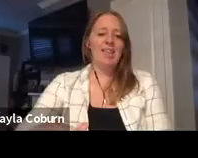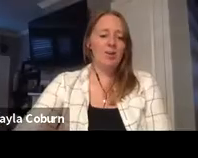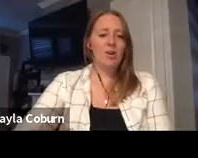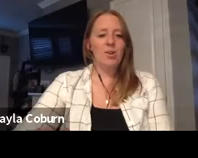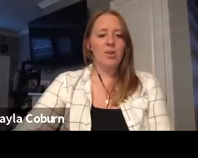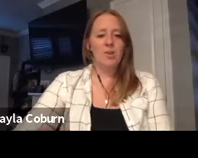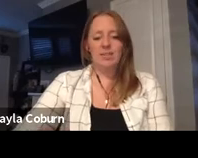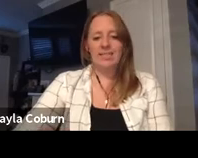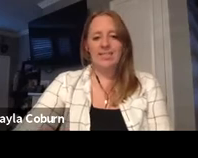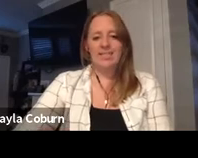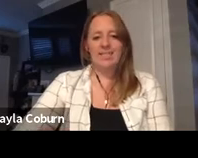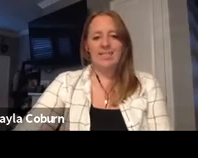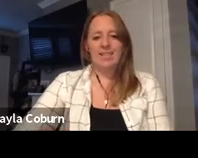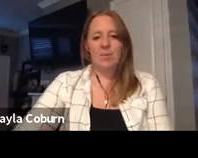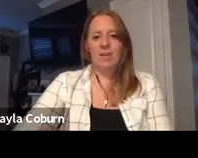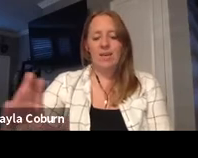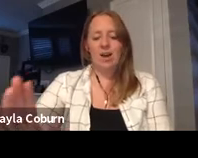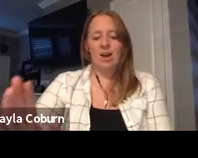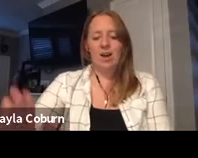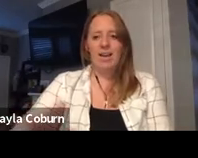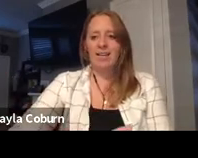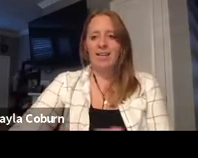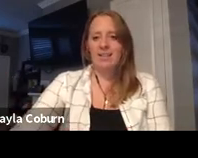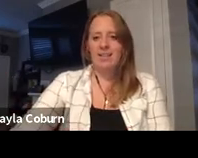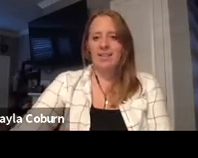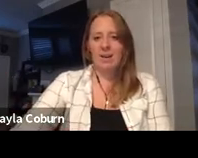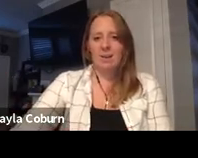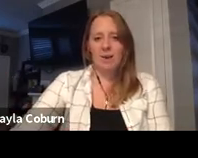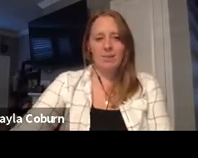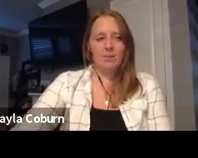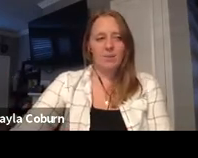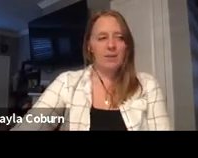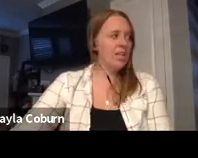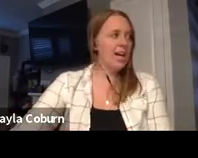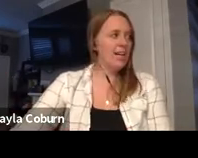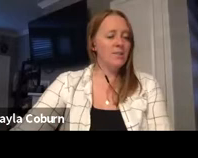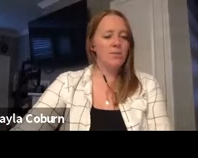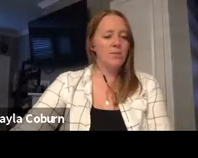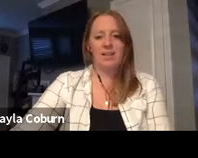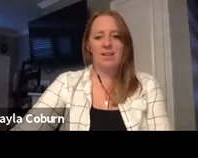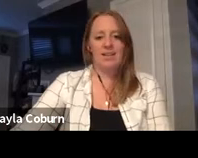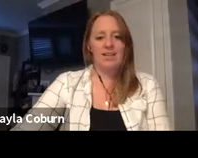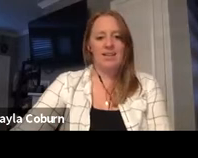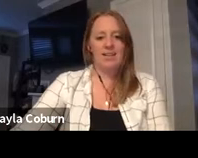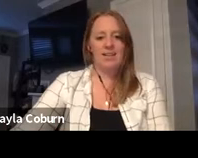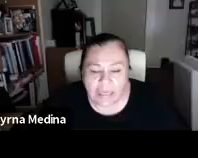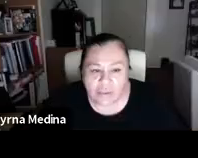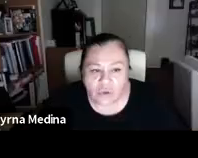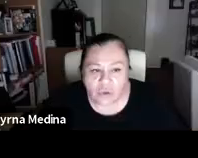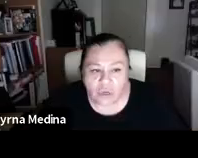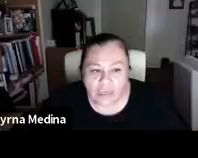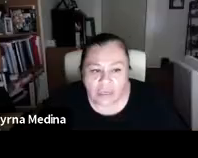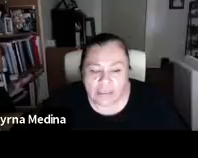Okay, and then those are all the resources that will be online and possibly in the chat as well.